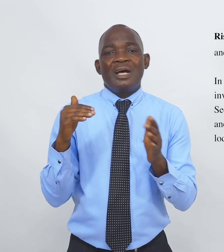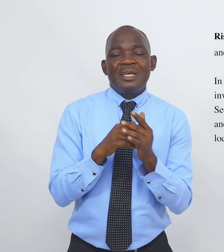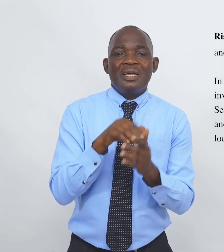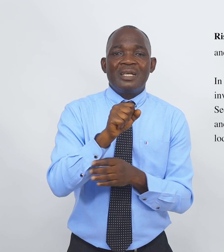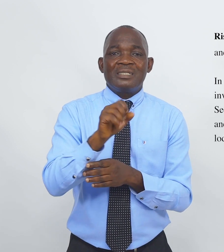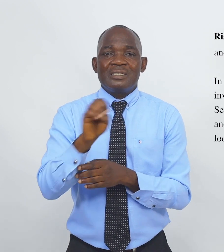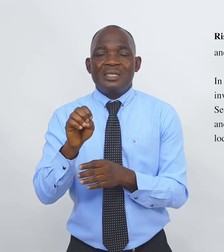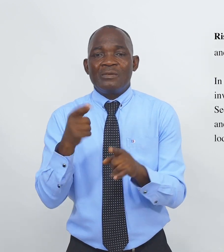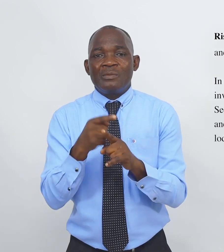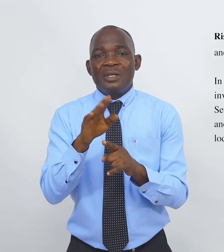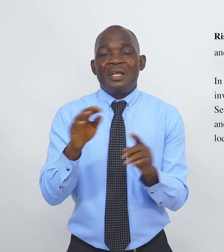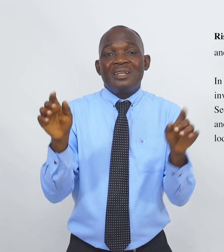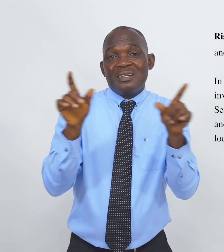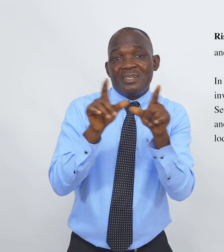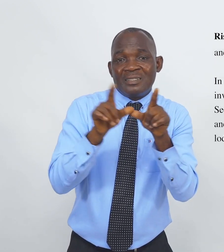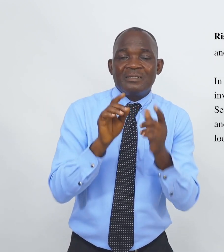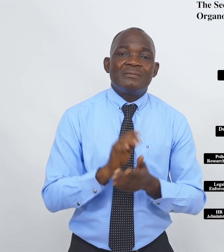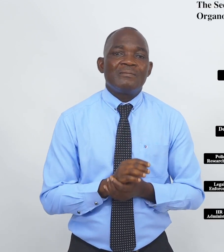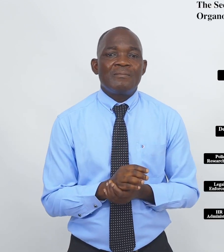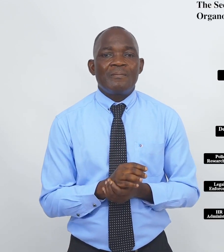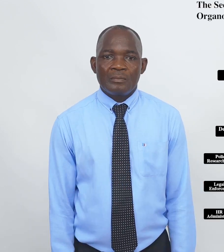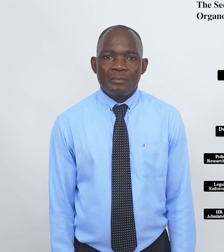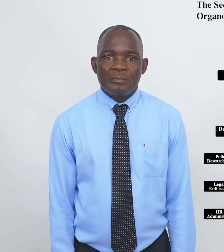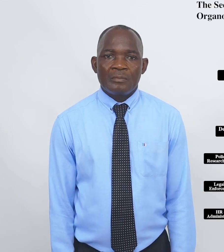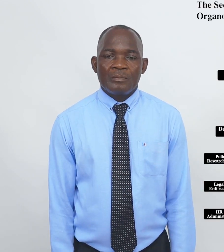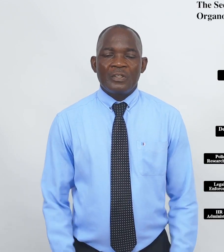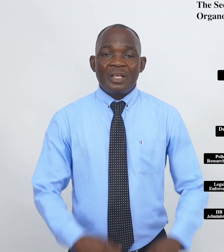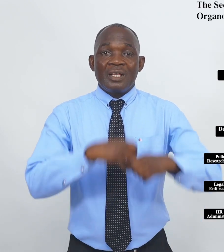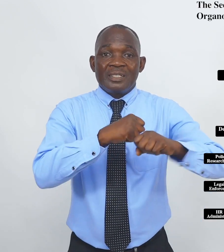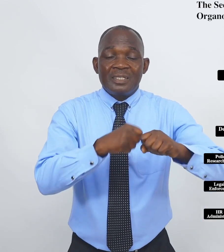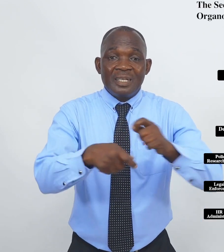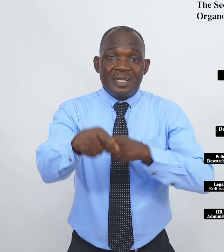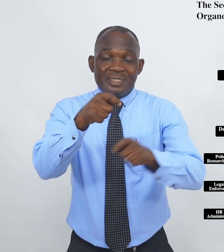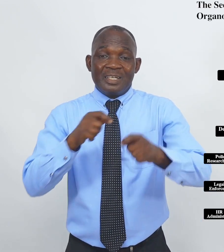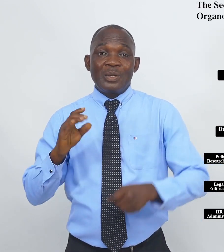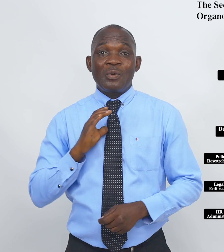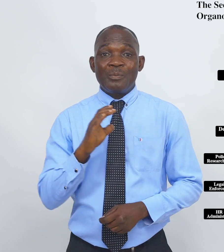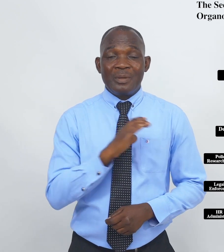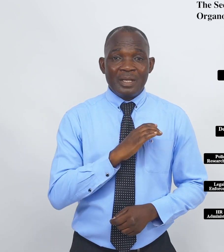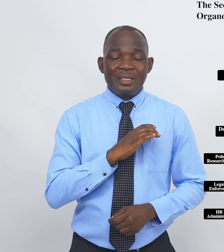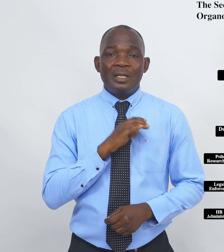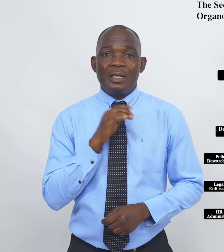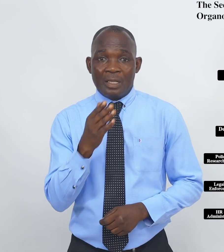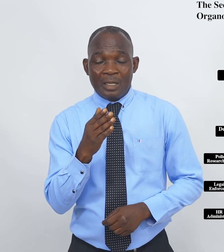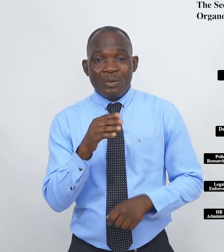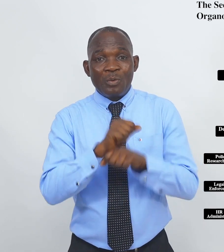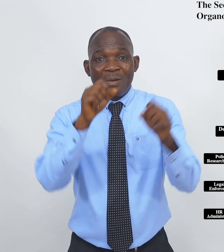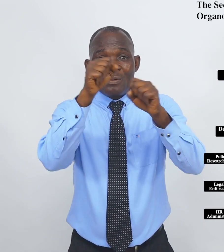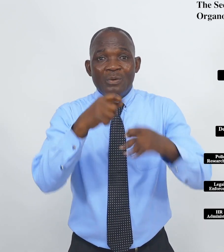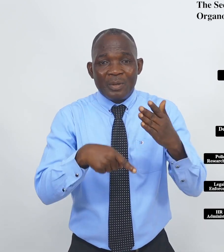SEC from its licensees. The Securities and Exchange Commission's organogram. Director